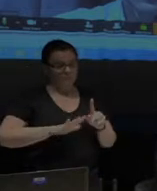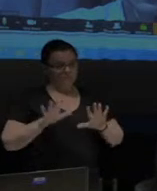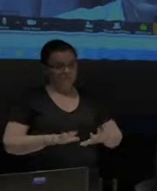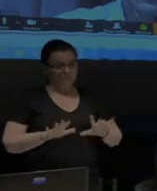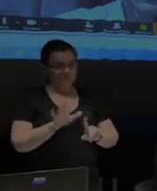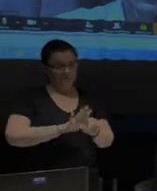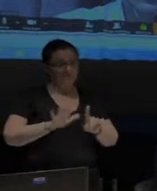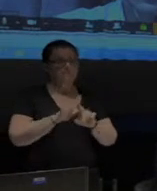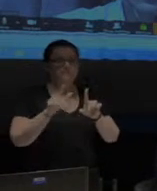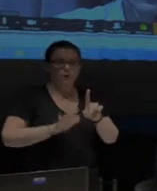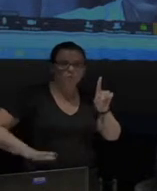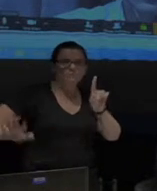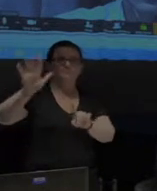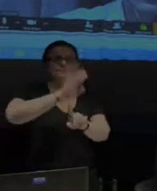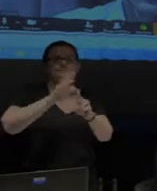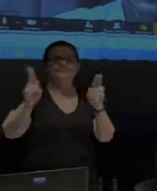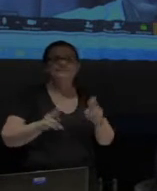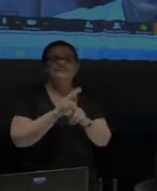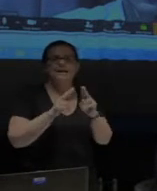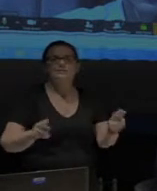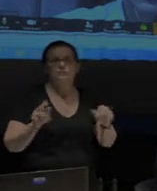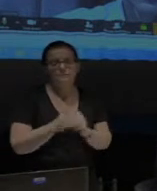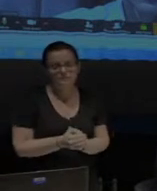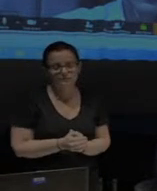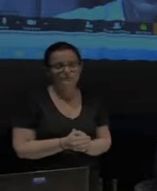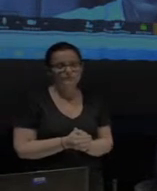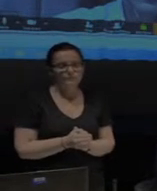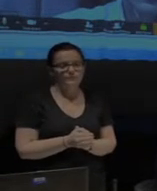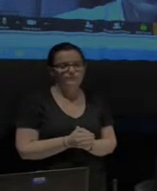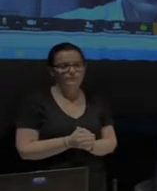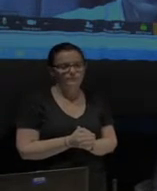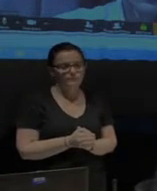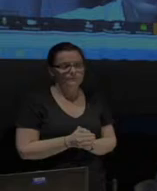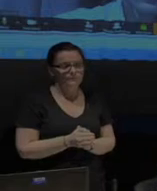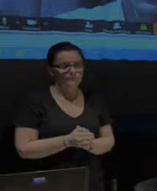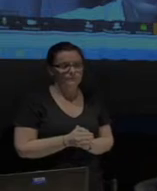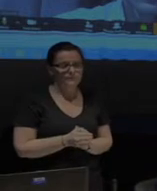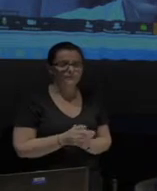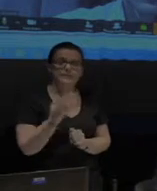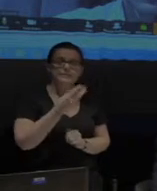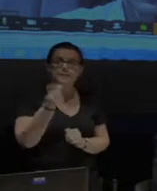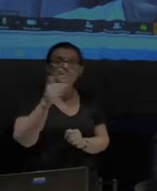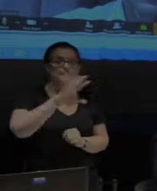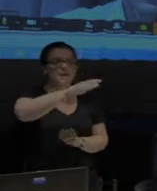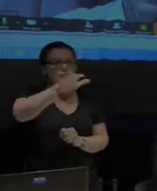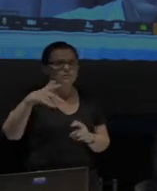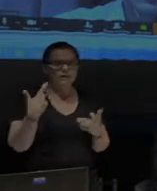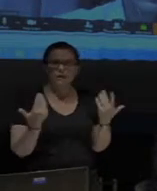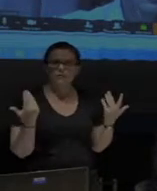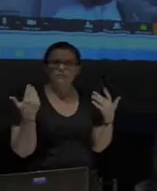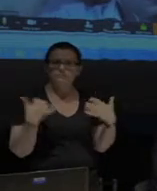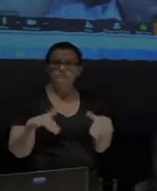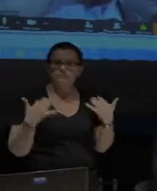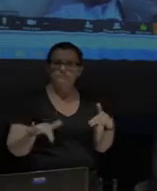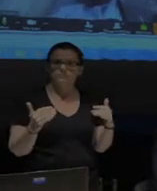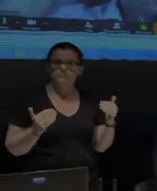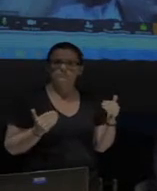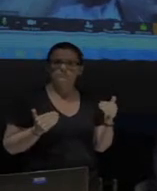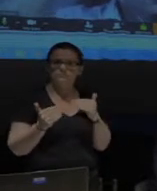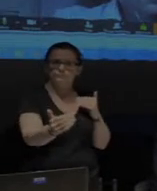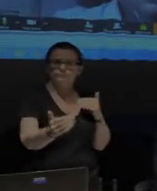at the international situation. In some ways, there's huge progress being made. Western